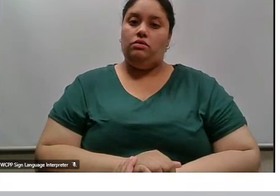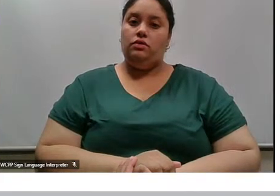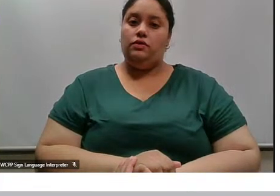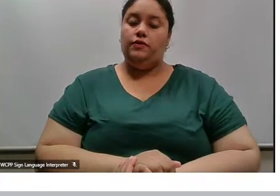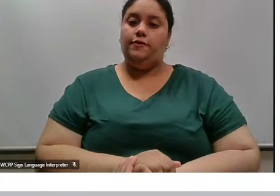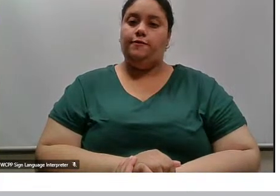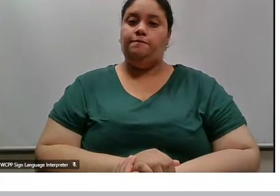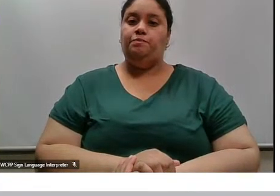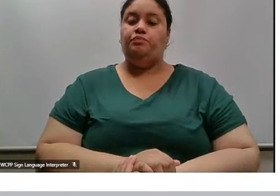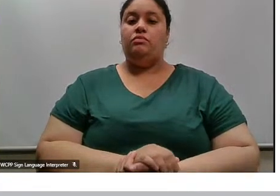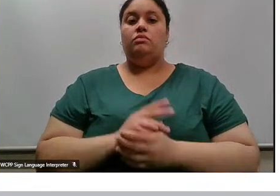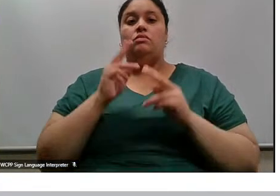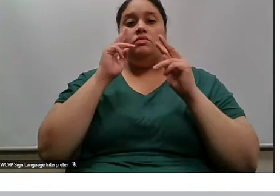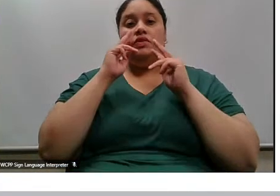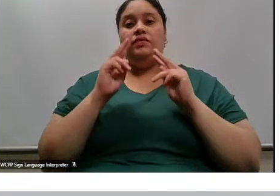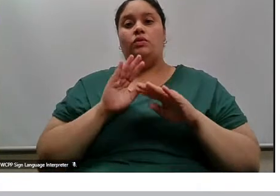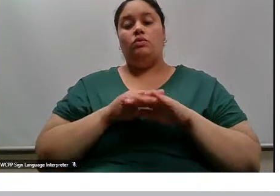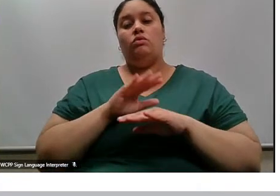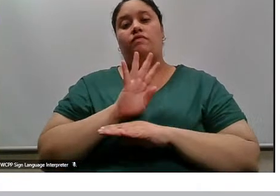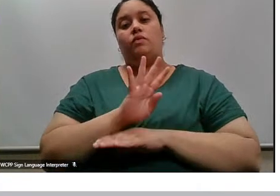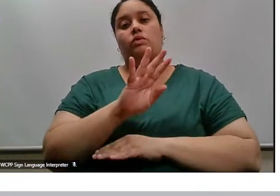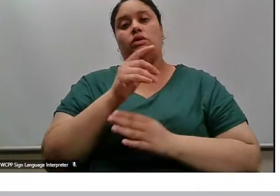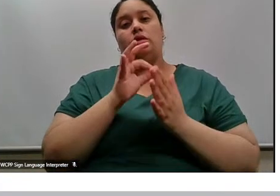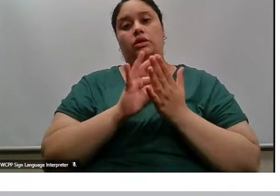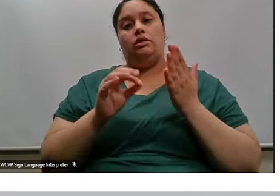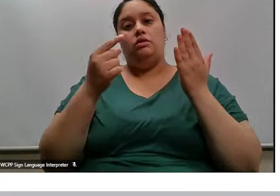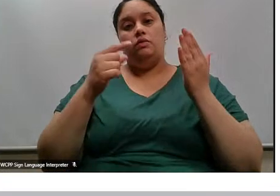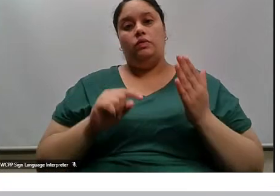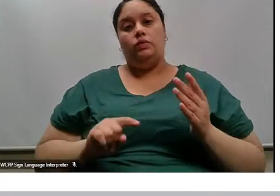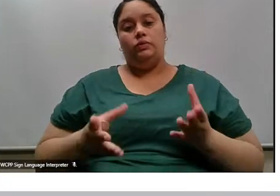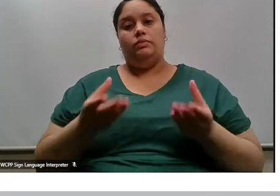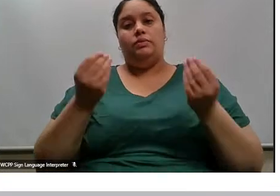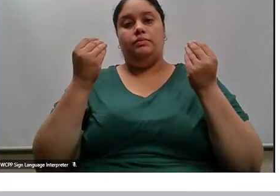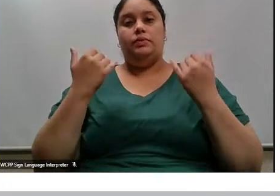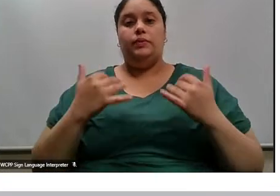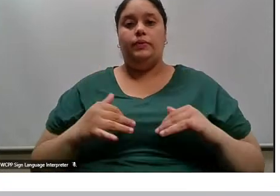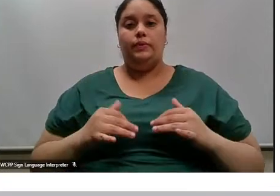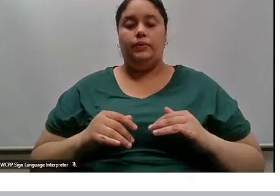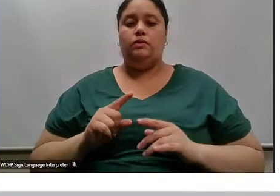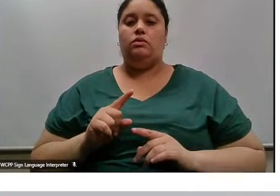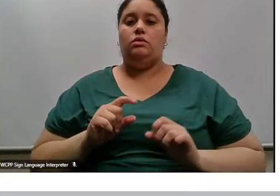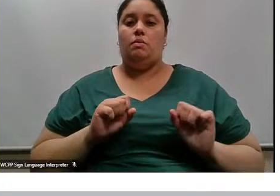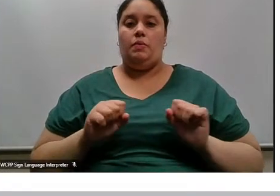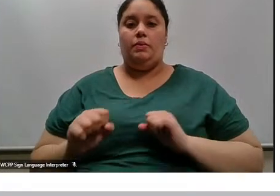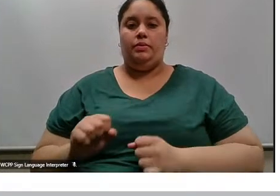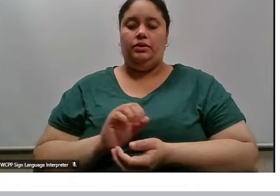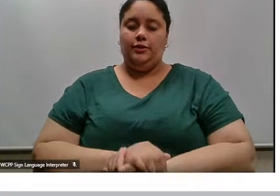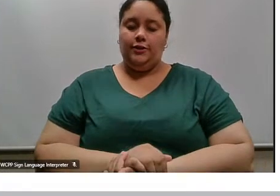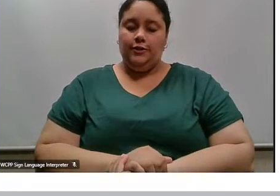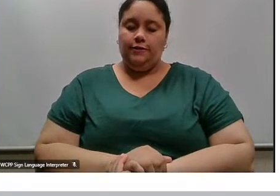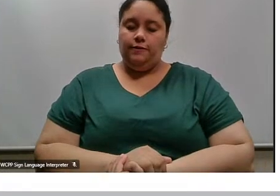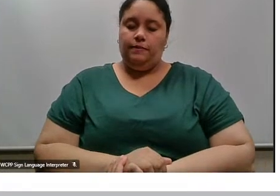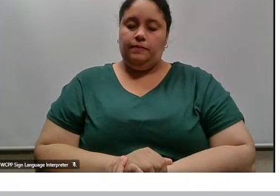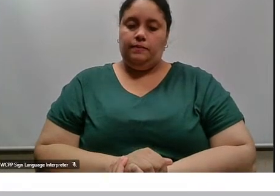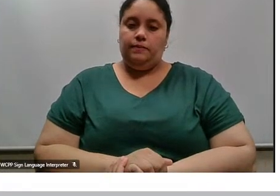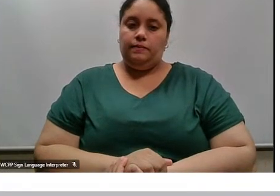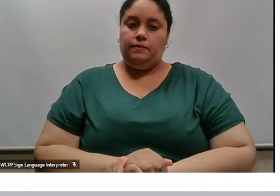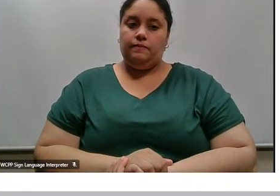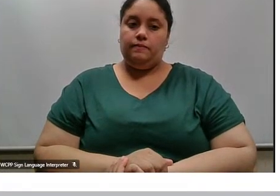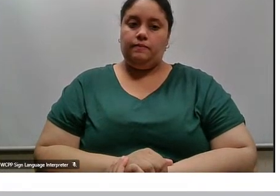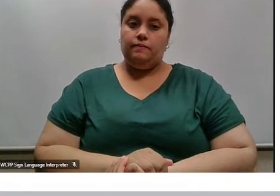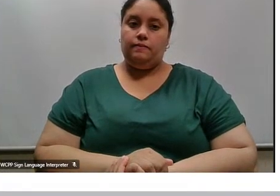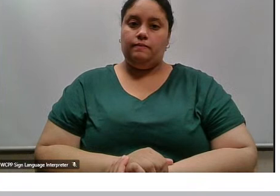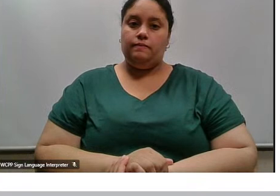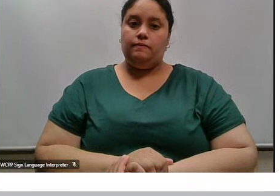Especially in view of the 14th clean audit you've been having it probably. Now, if I see